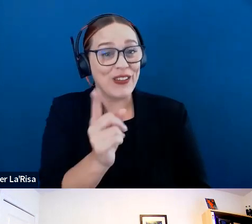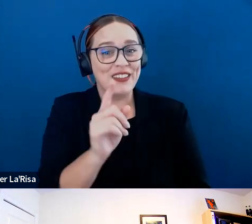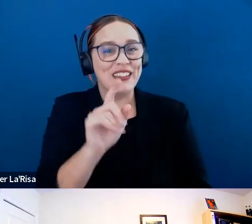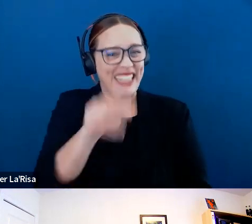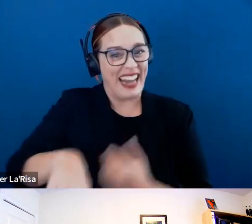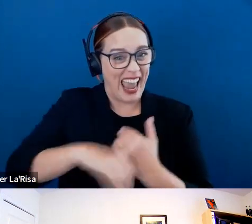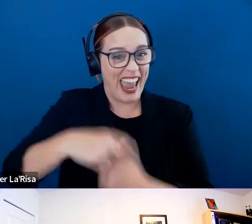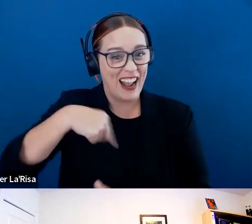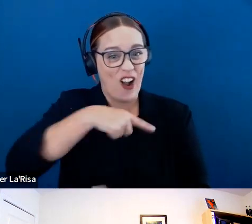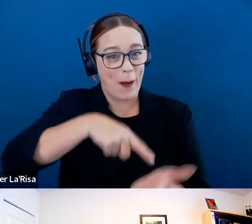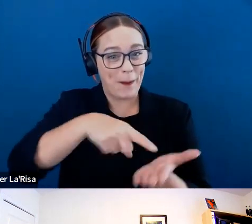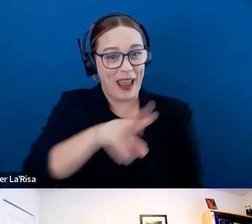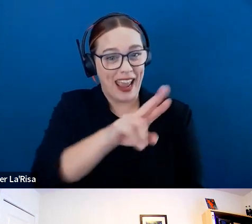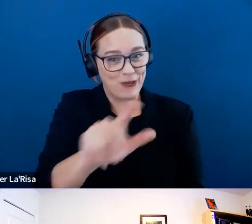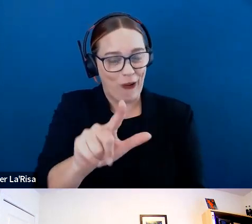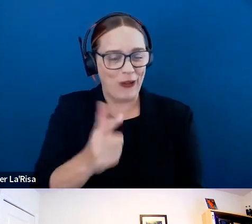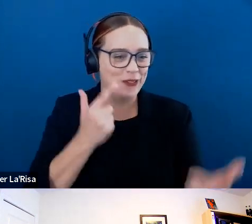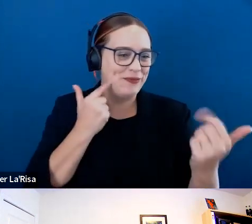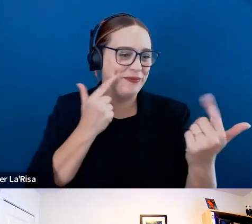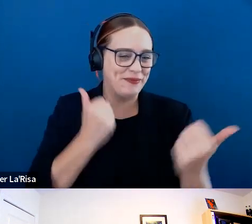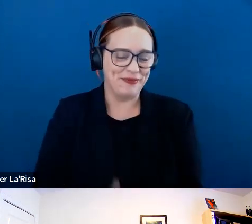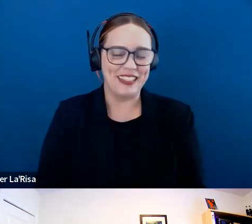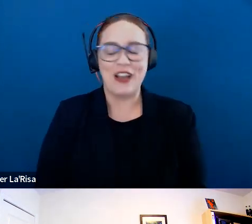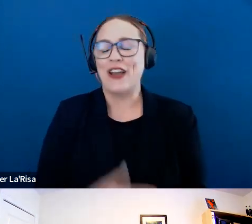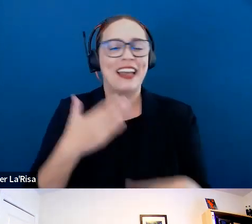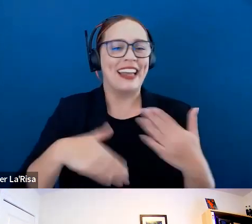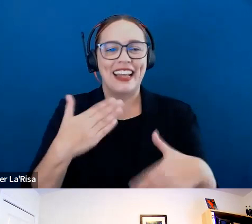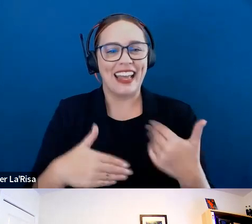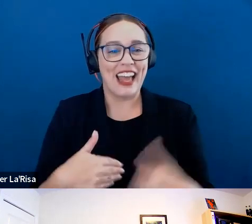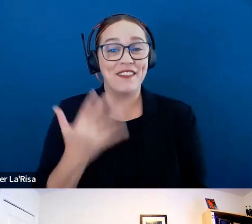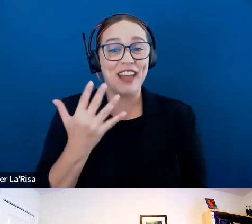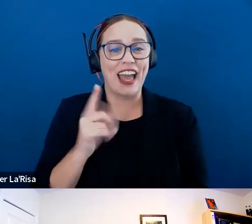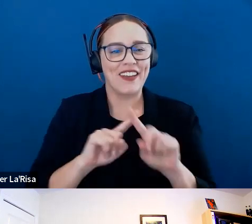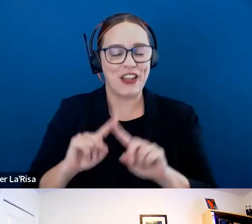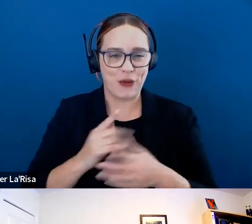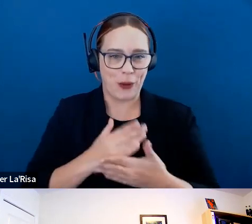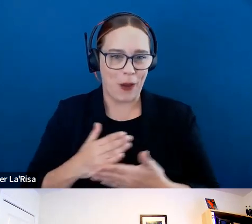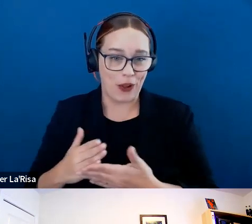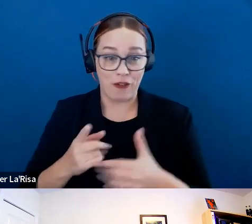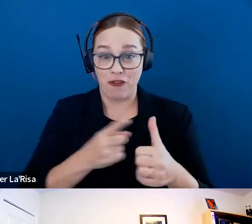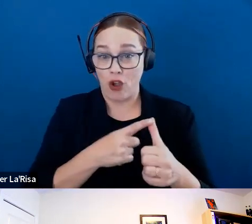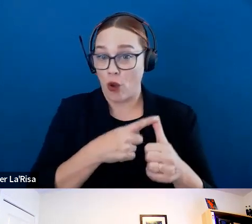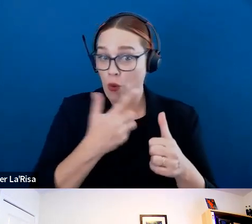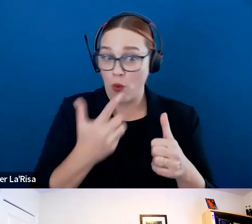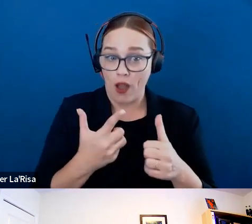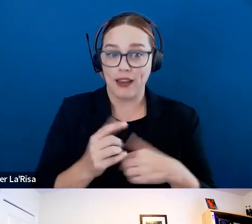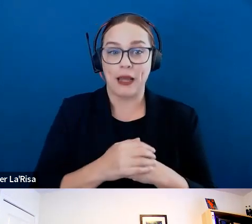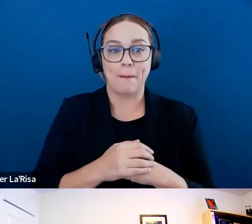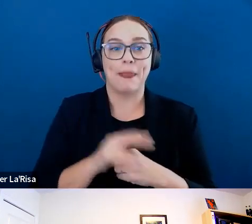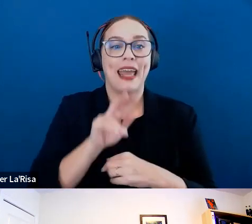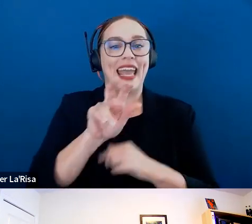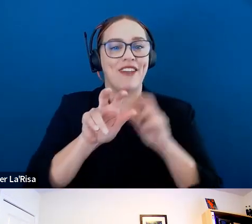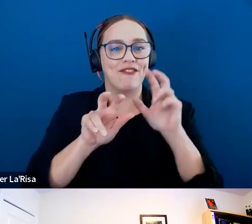But so moving right along, so the 5 different components. The first component is investment in